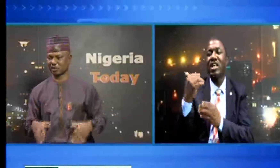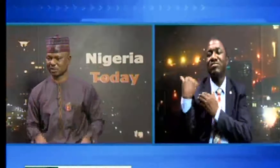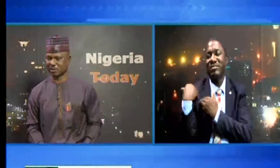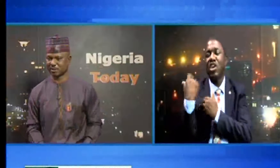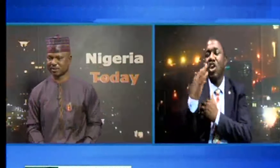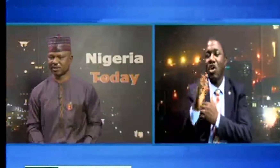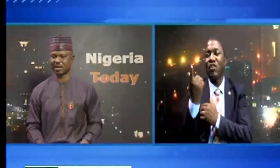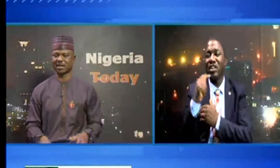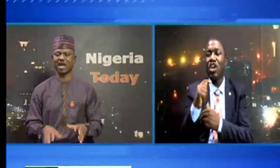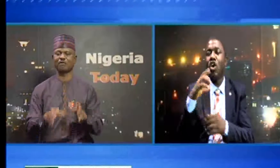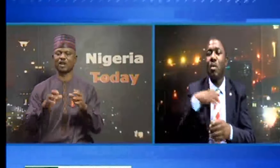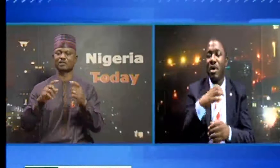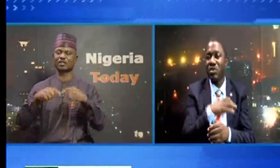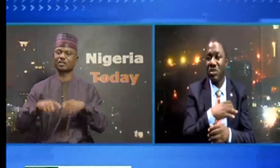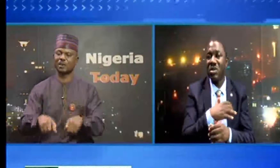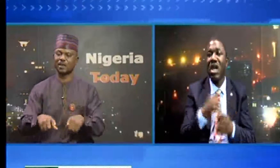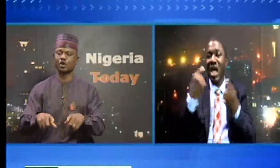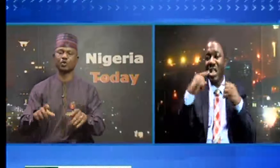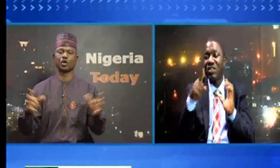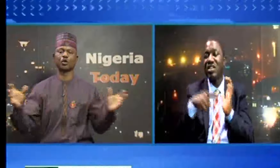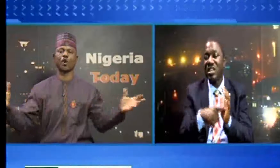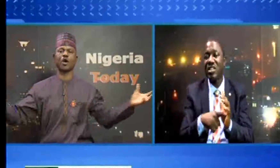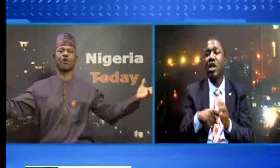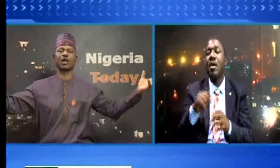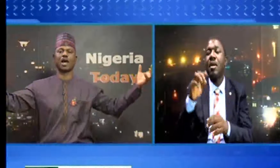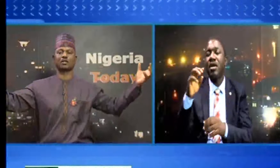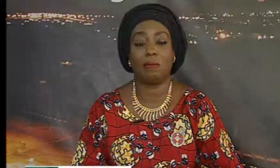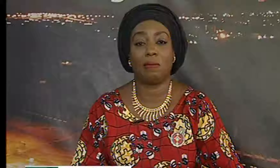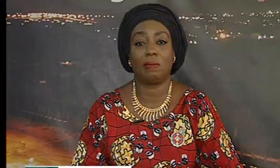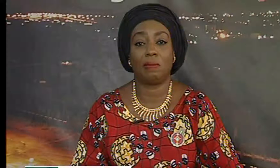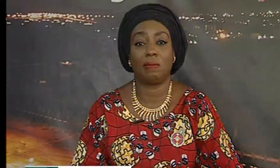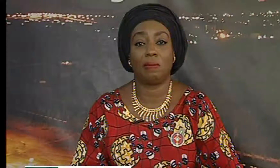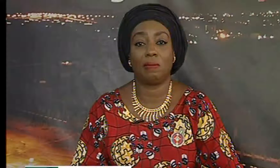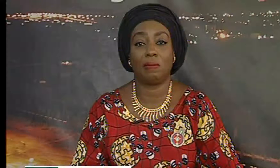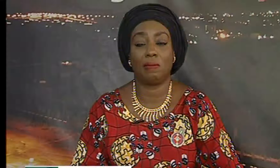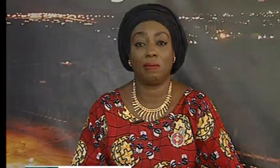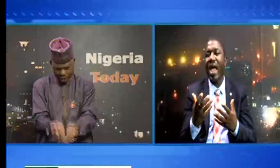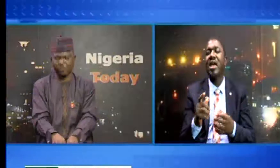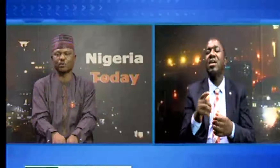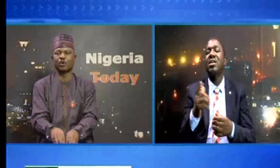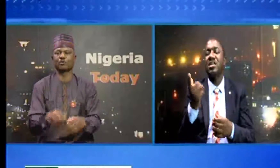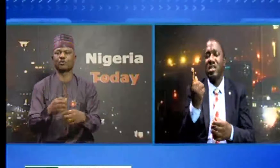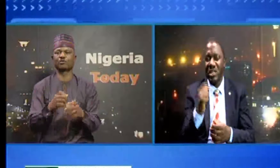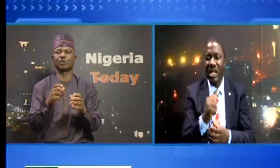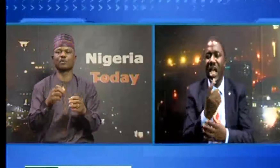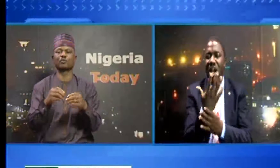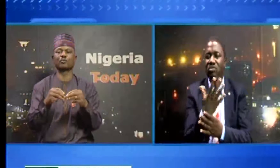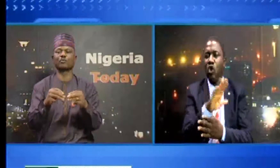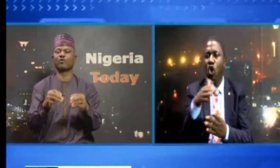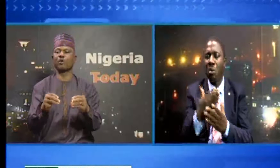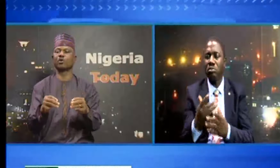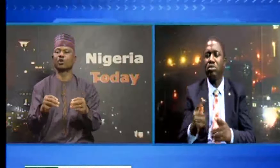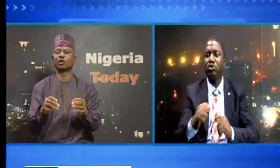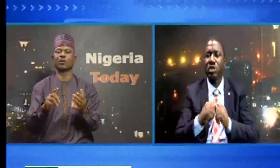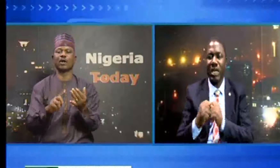Persons with Disabilities, and therefore achieving this mandate will require all our hands to be brought into the table for us to be able to